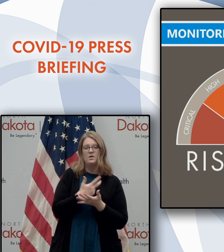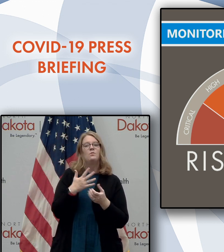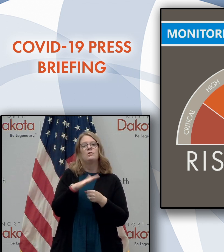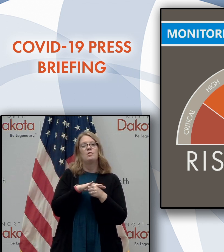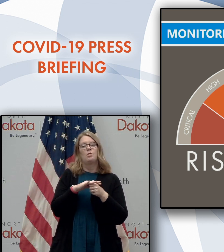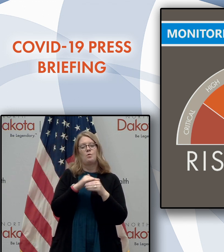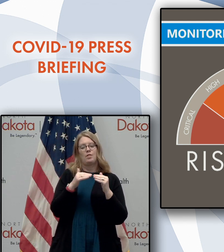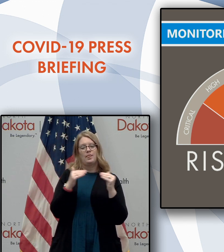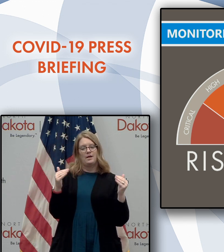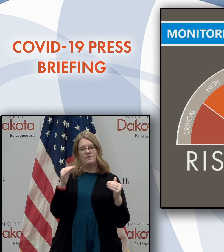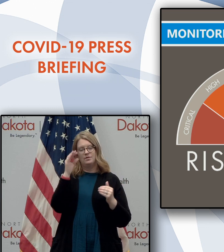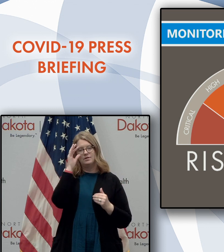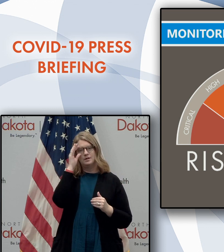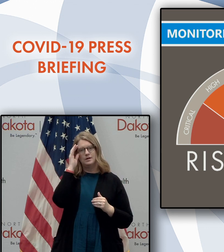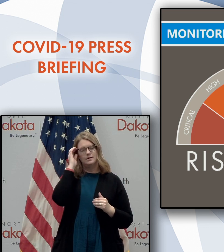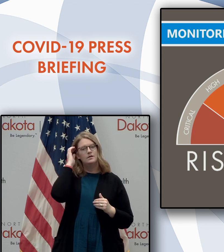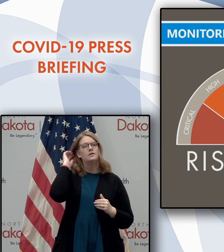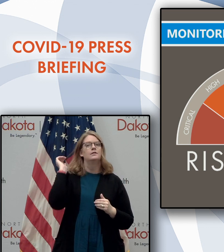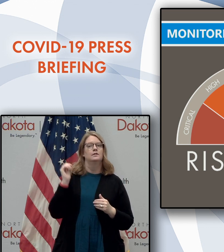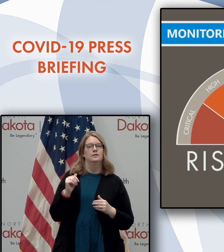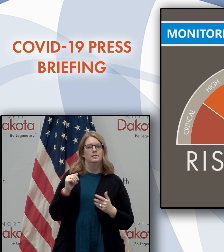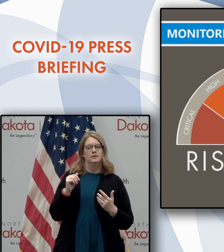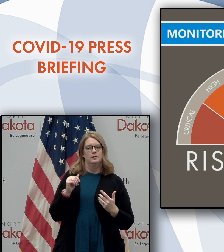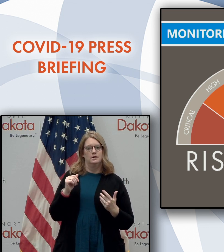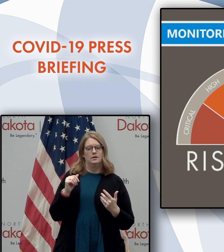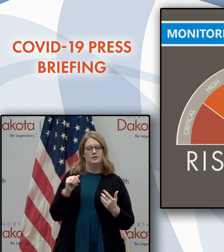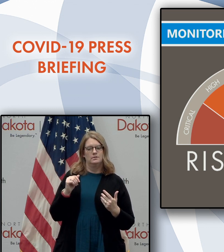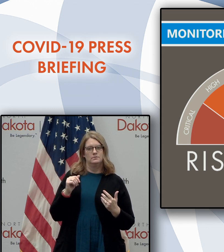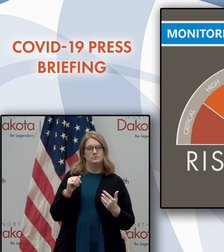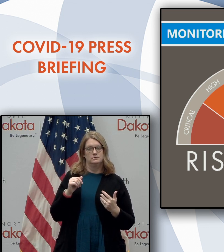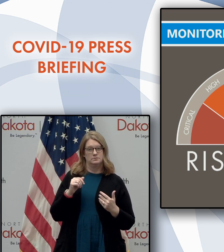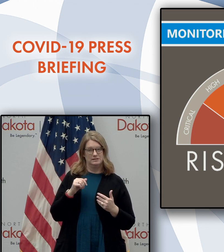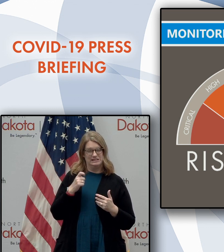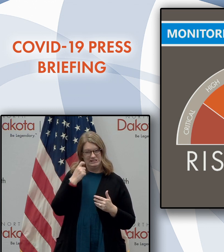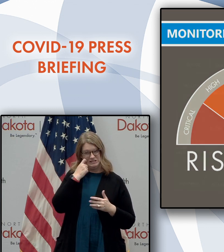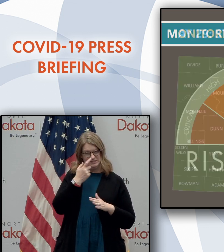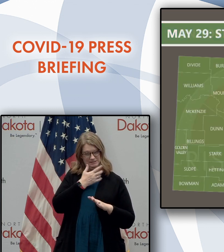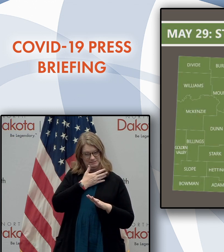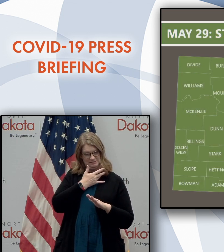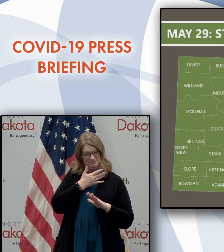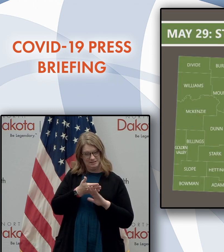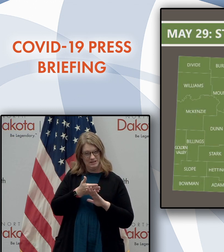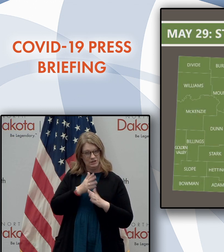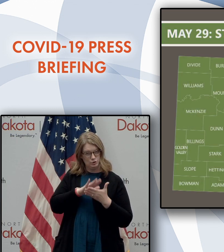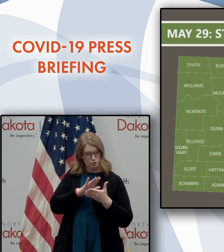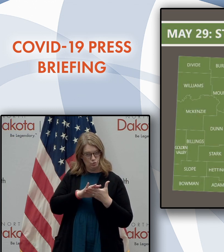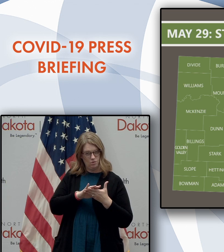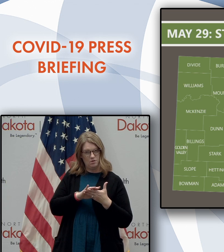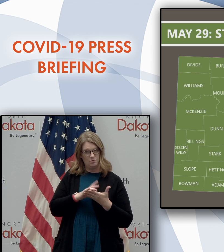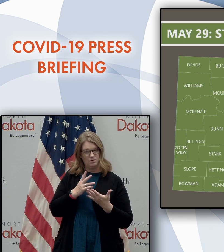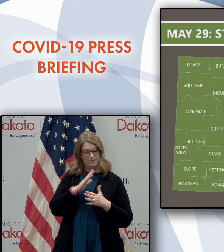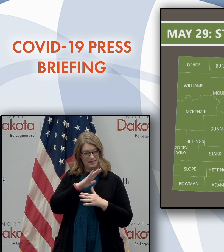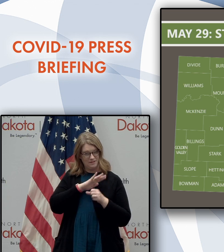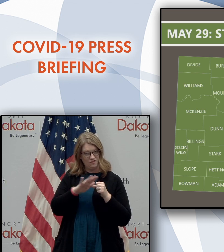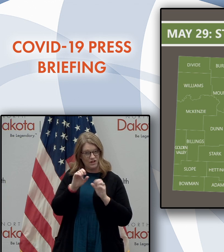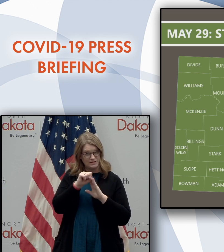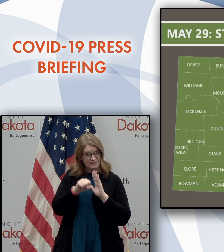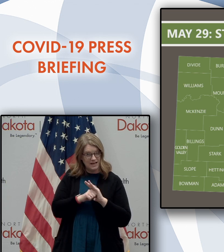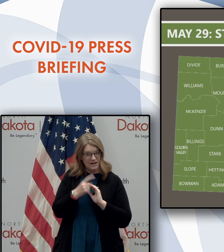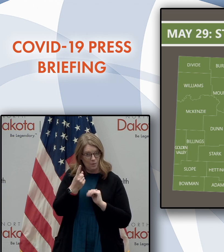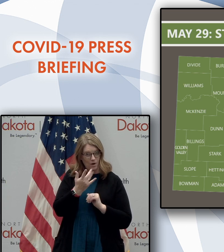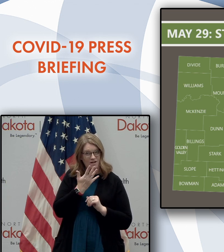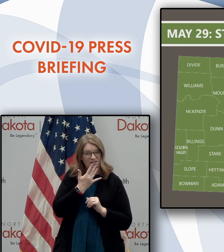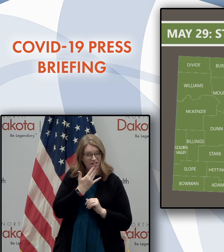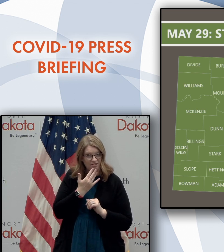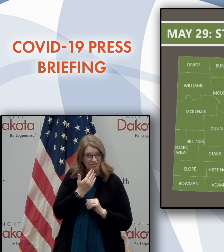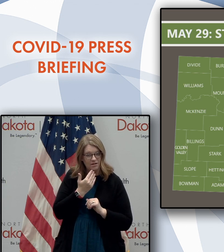input. As you know, that we went all the way up through just about school opening and Labor Day with the entire state at one color.